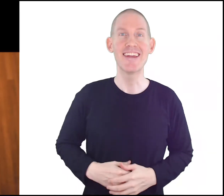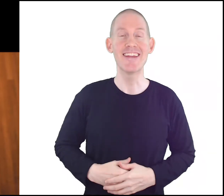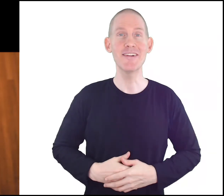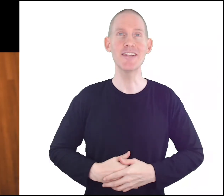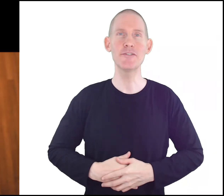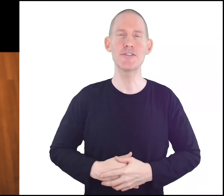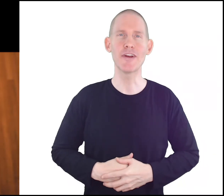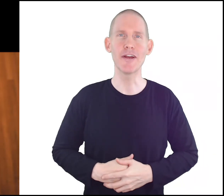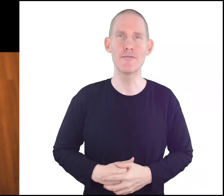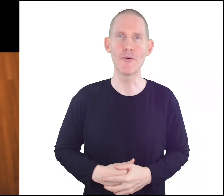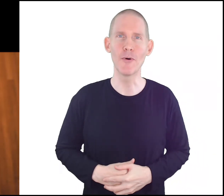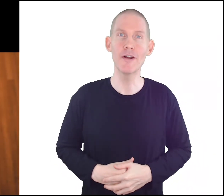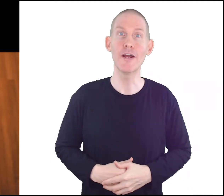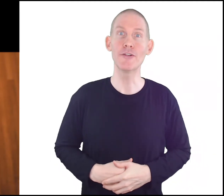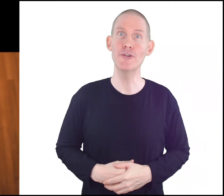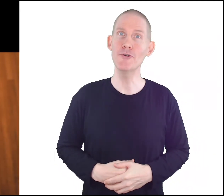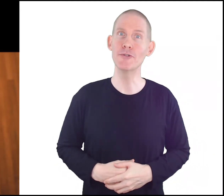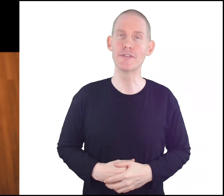Here is the sign for use.